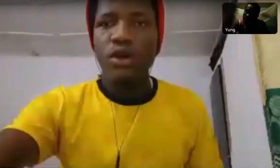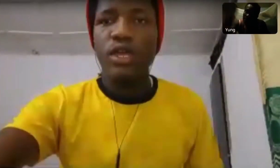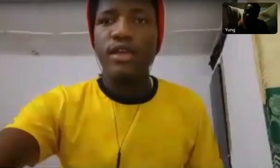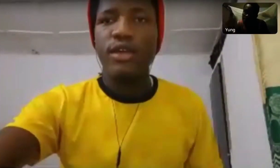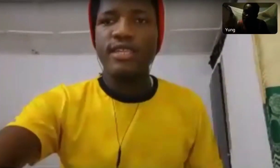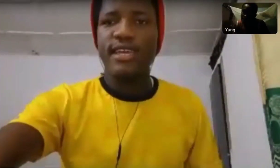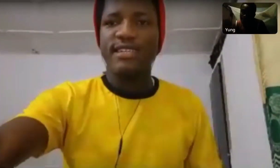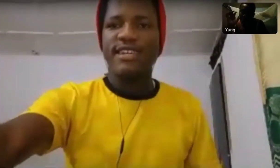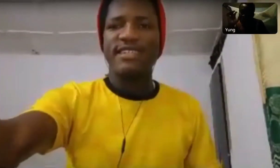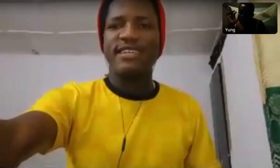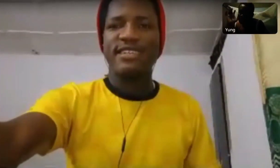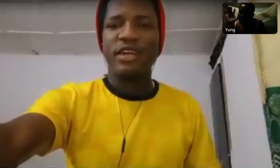here.